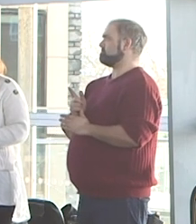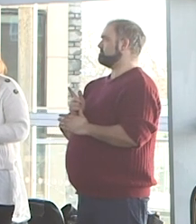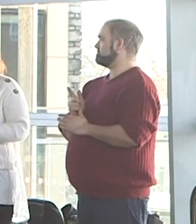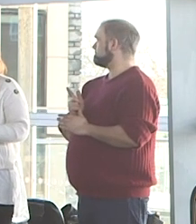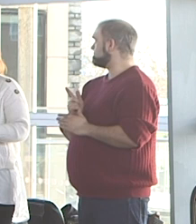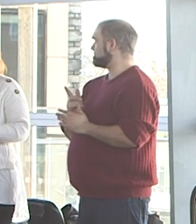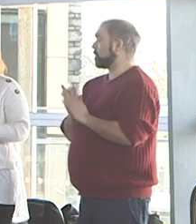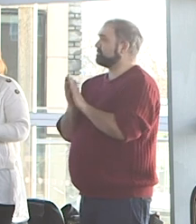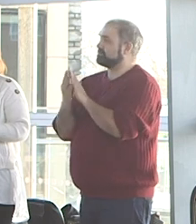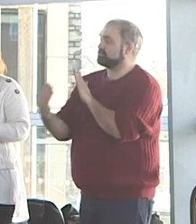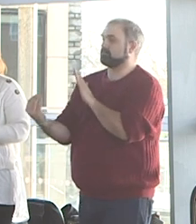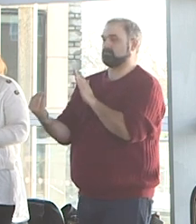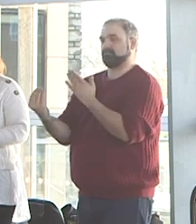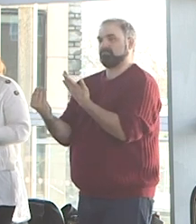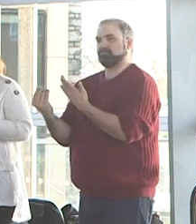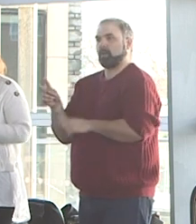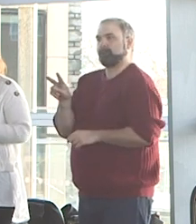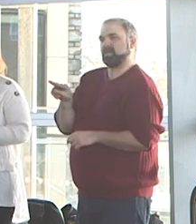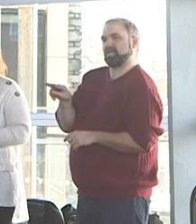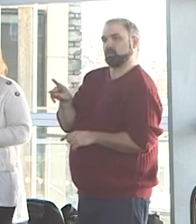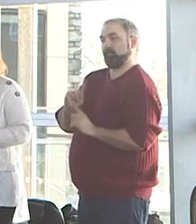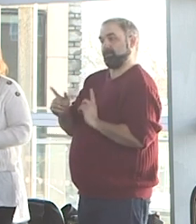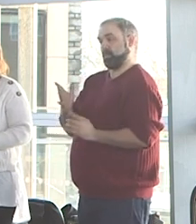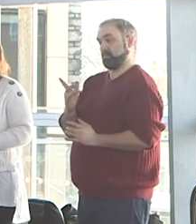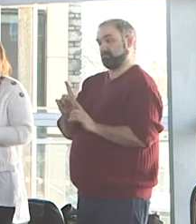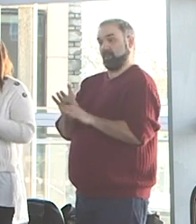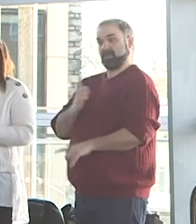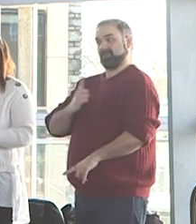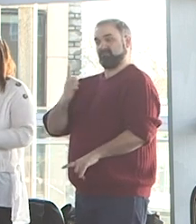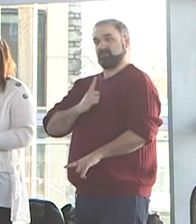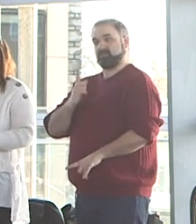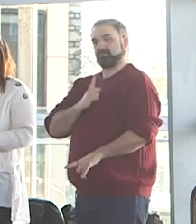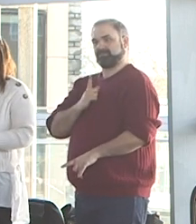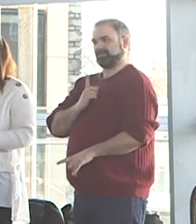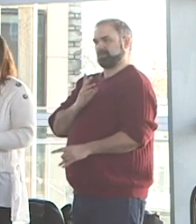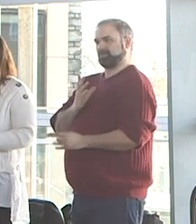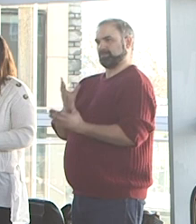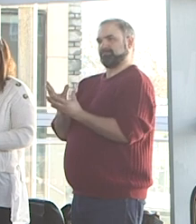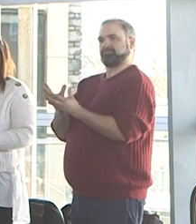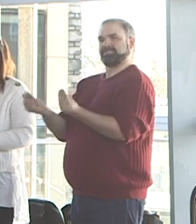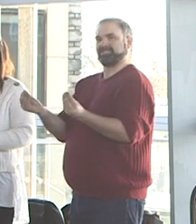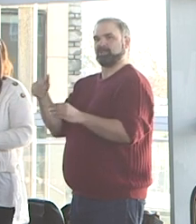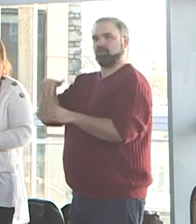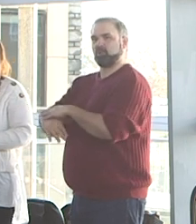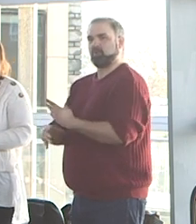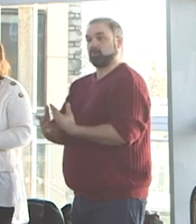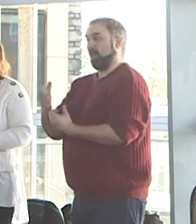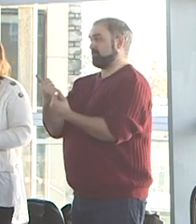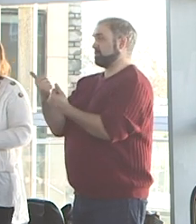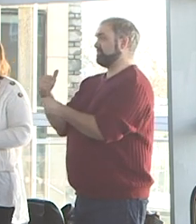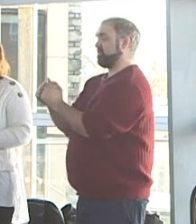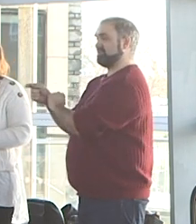And for example, bisexual people like myself, we kind of fall through the cracks. We have a very good